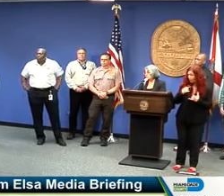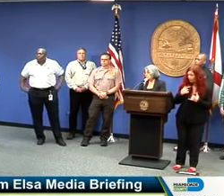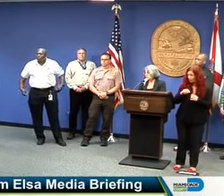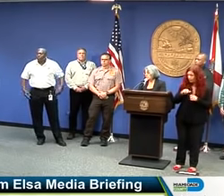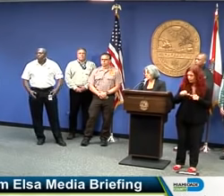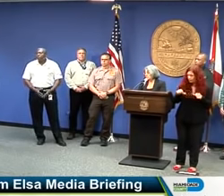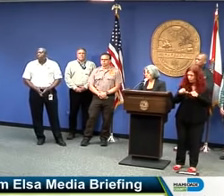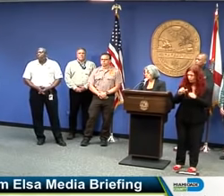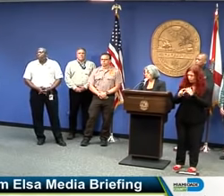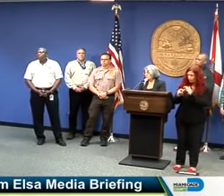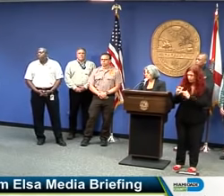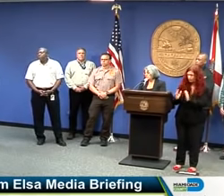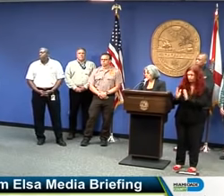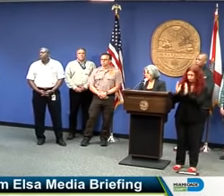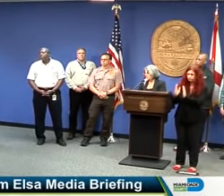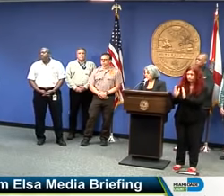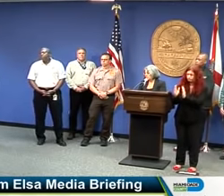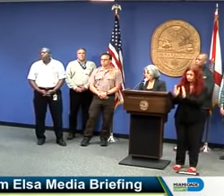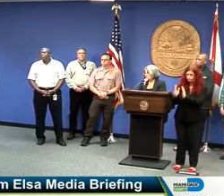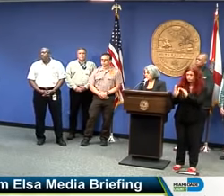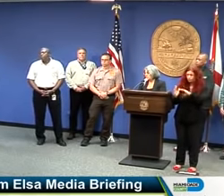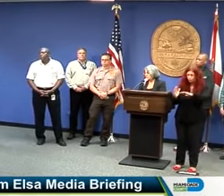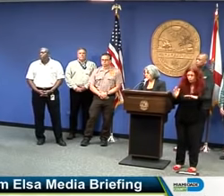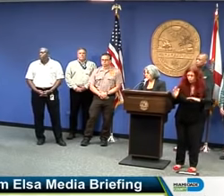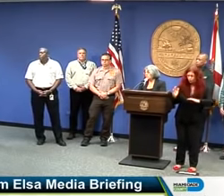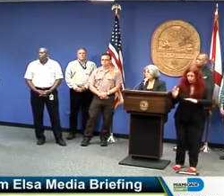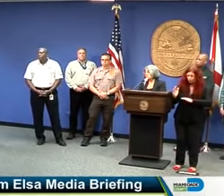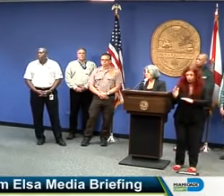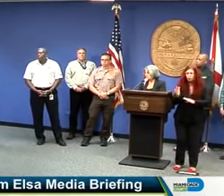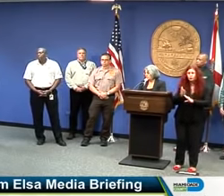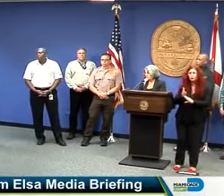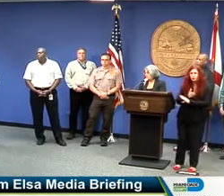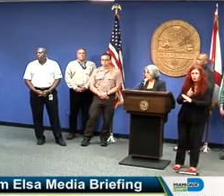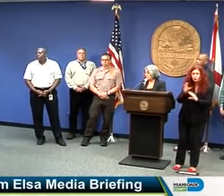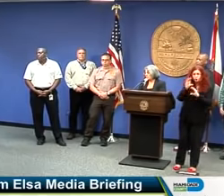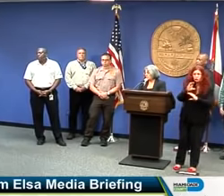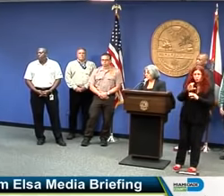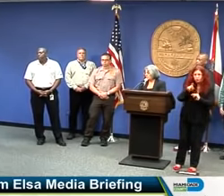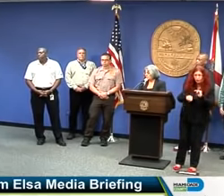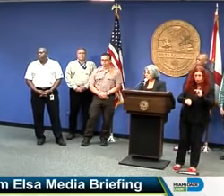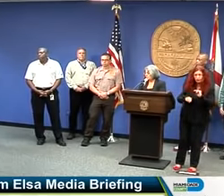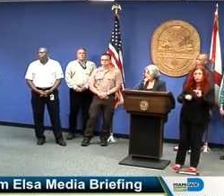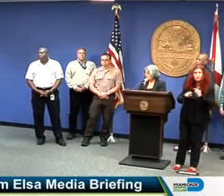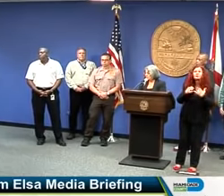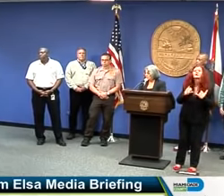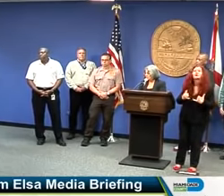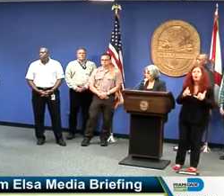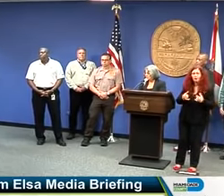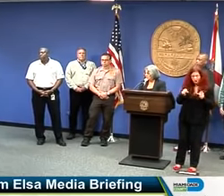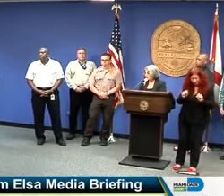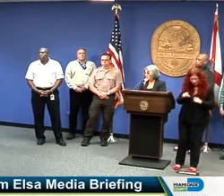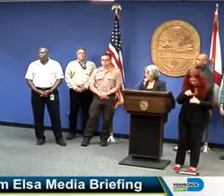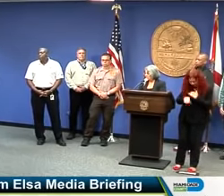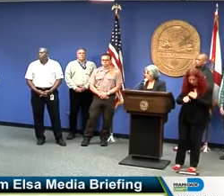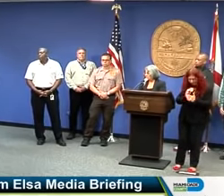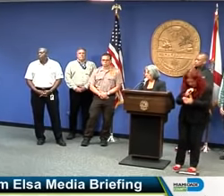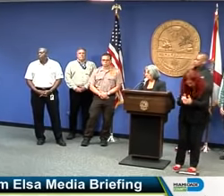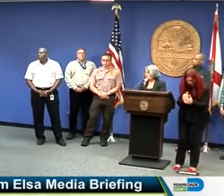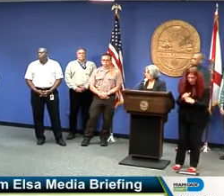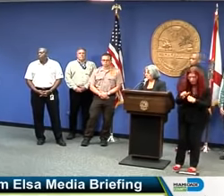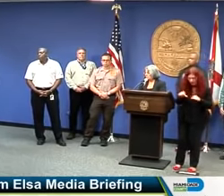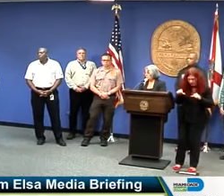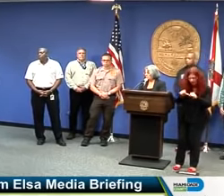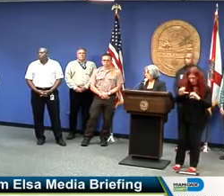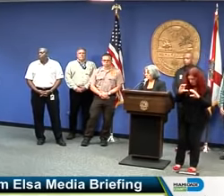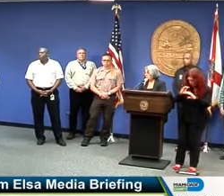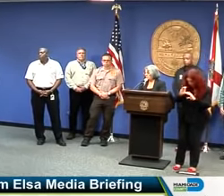closest to the building, which I imagine was not accessible earlier. Can you tell us what all of you anticipate finding